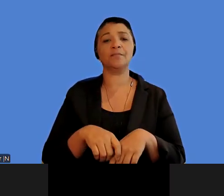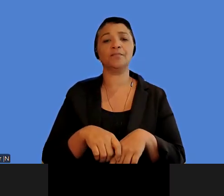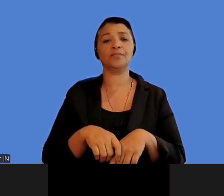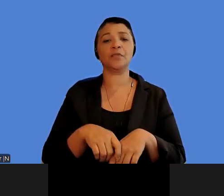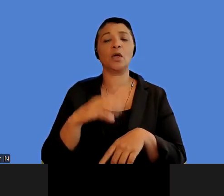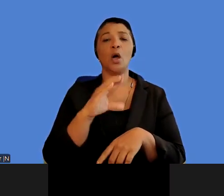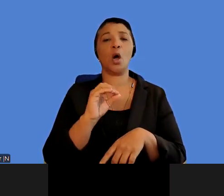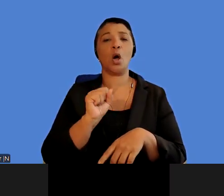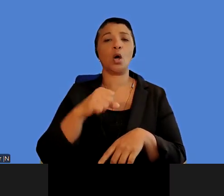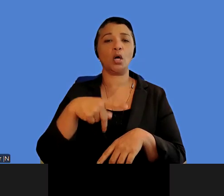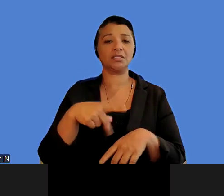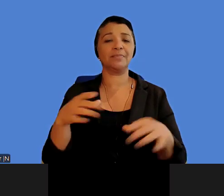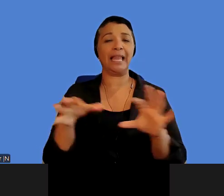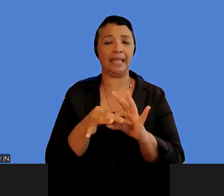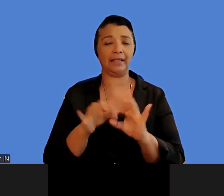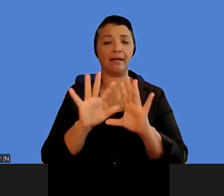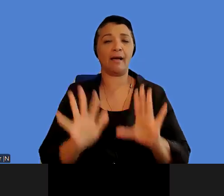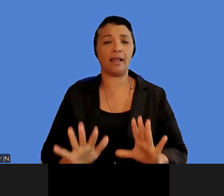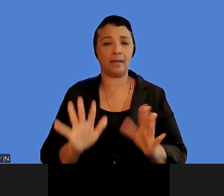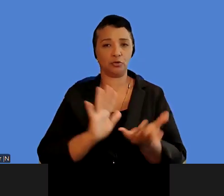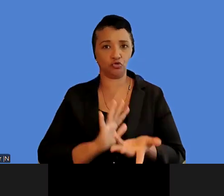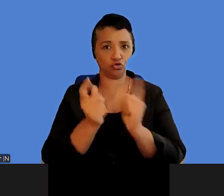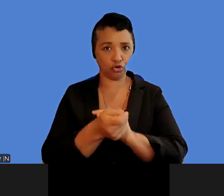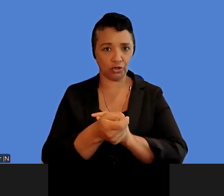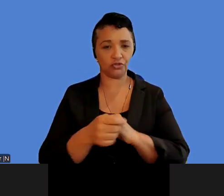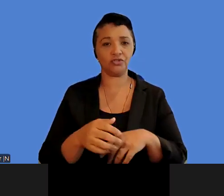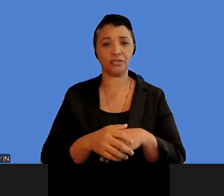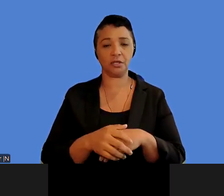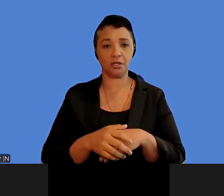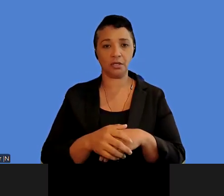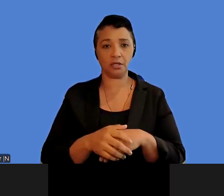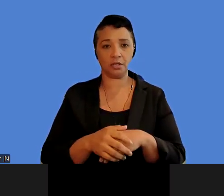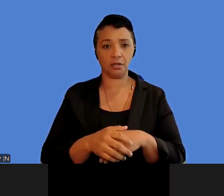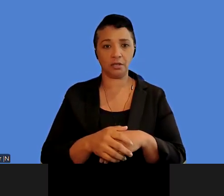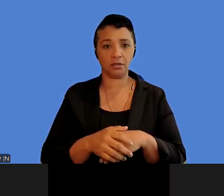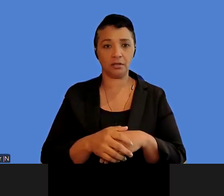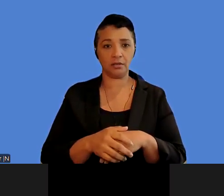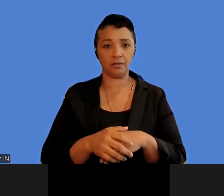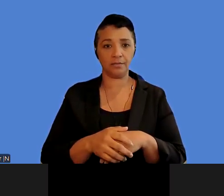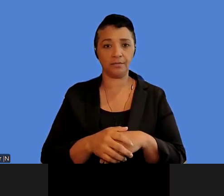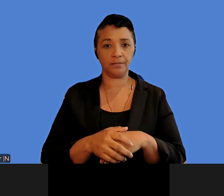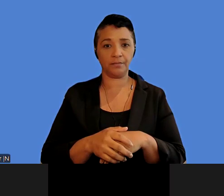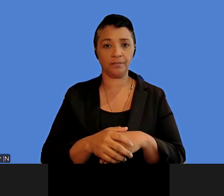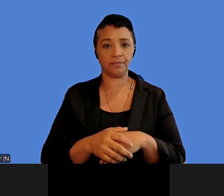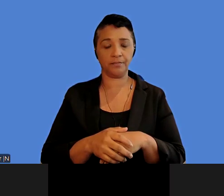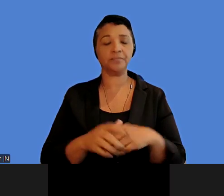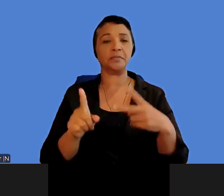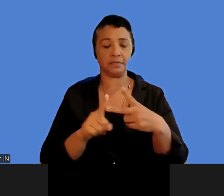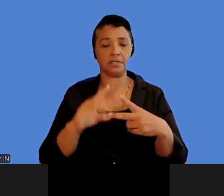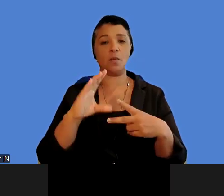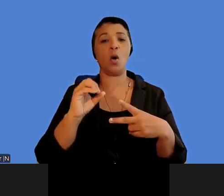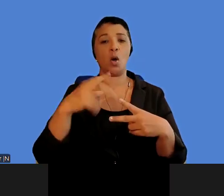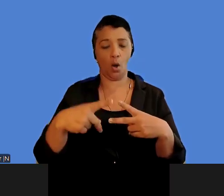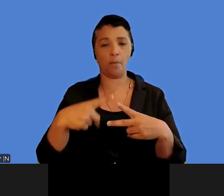Parties on Climate Change, COSP, the convention, the Conference on State Parties to the CRPD, and